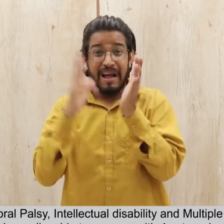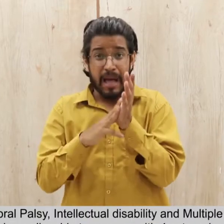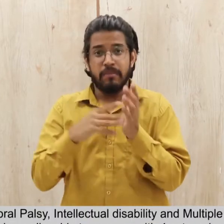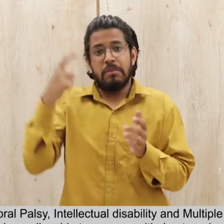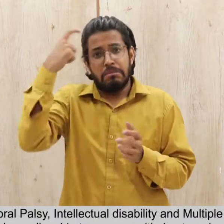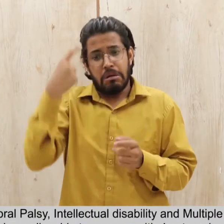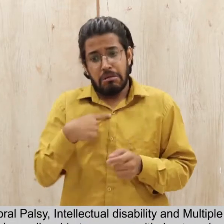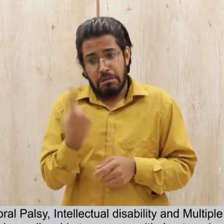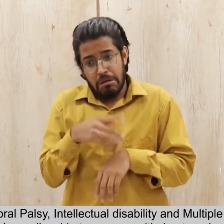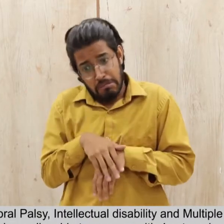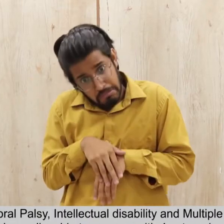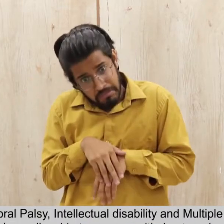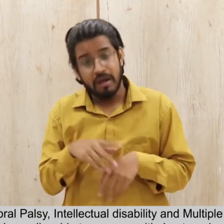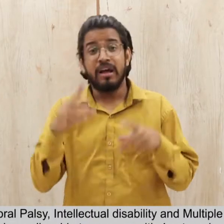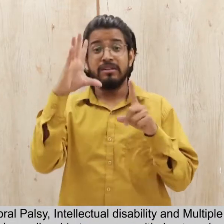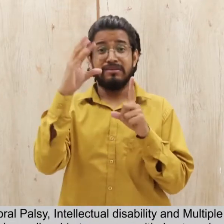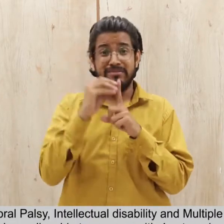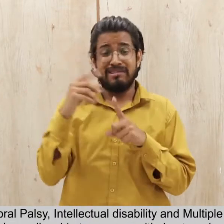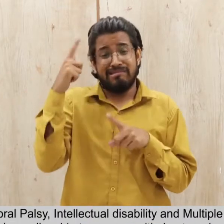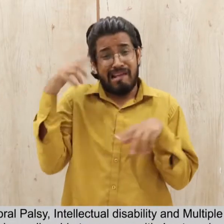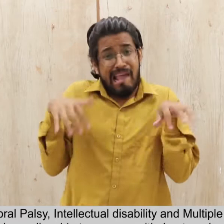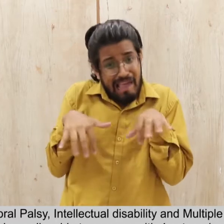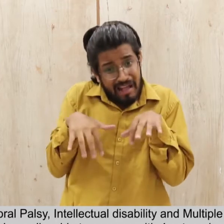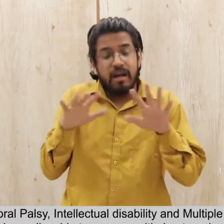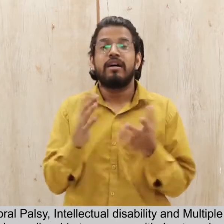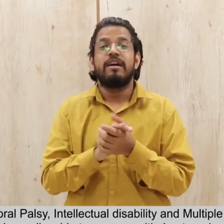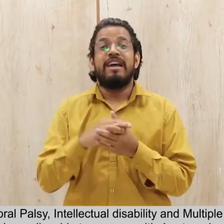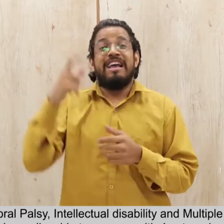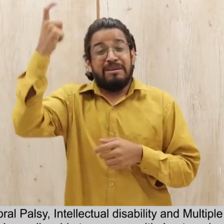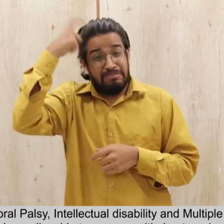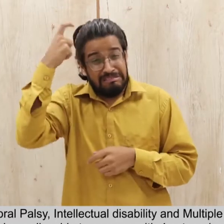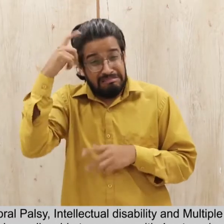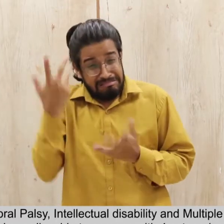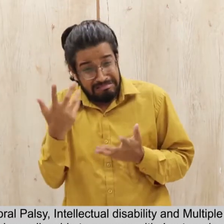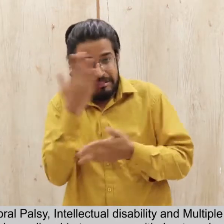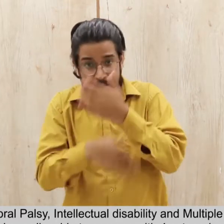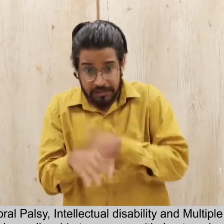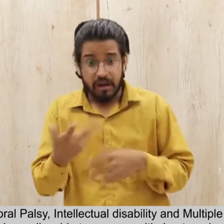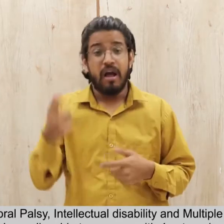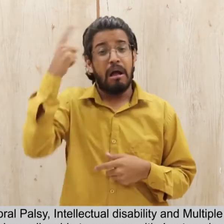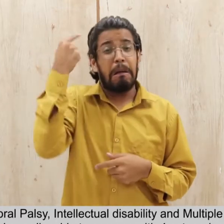Dealing with autism, cerebral palsy, intellectual disability and multiple disabilities.